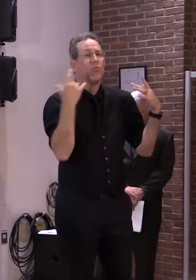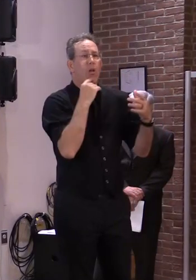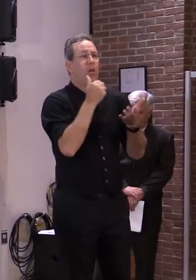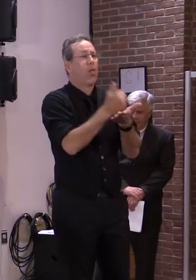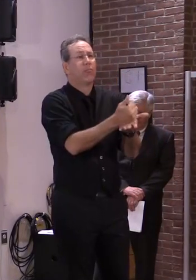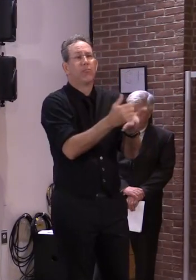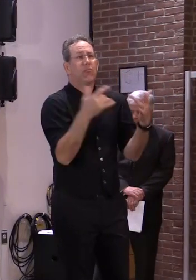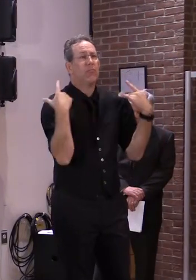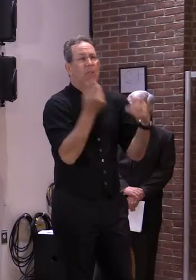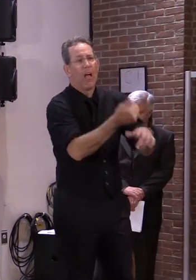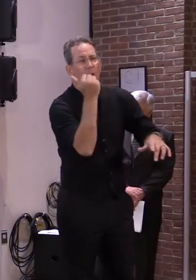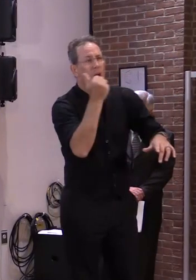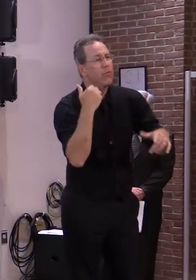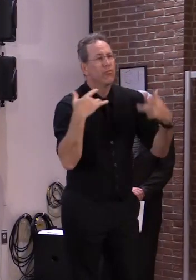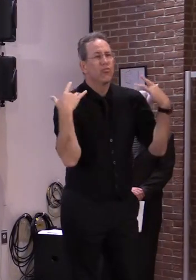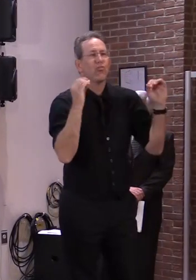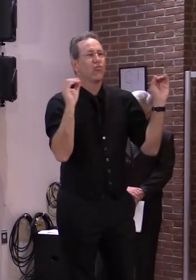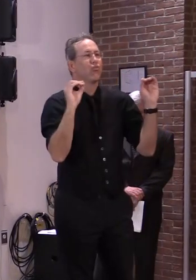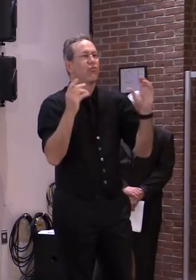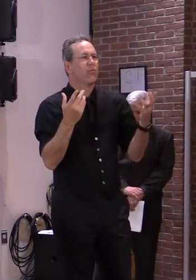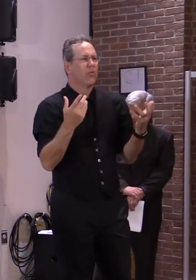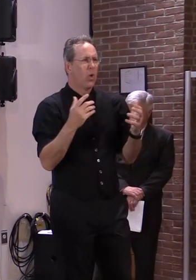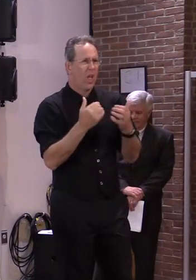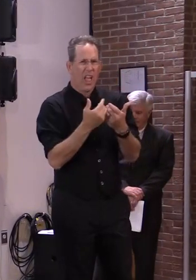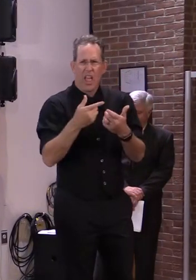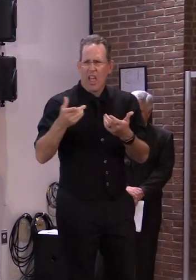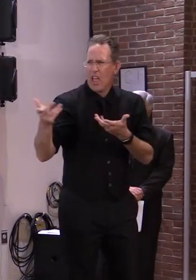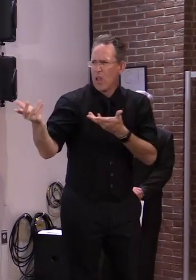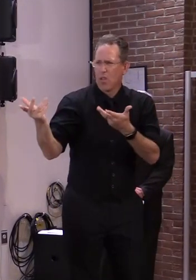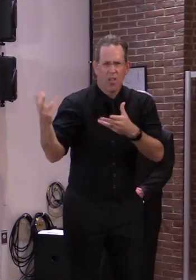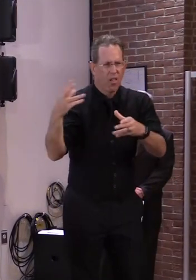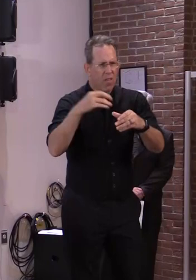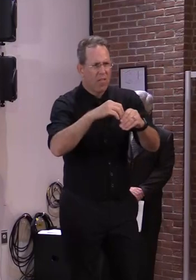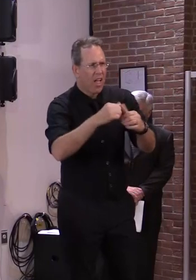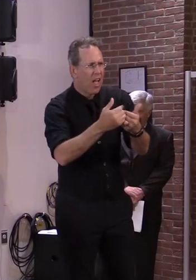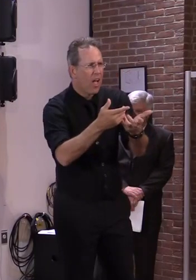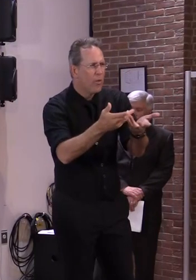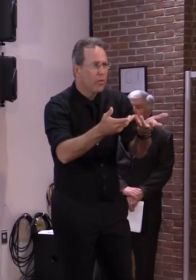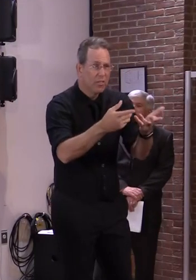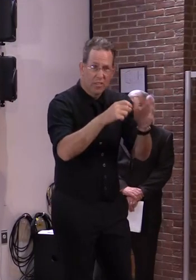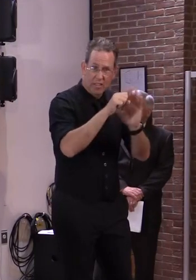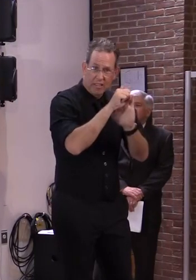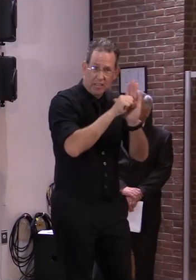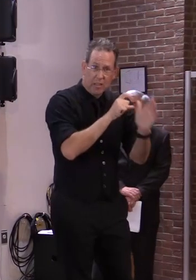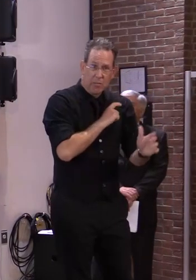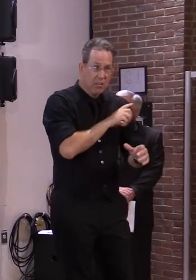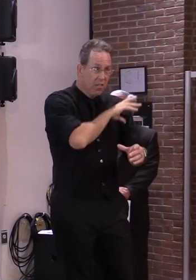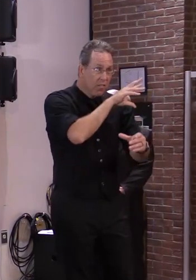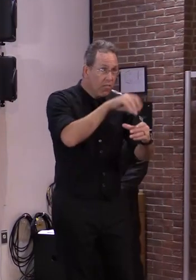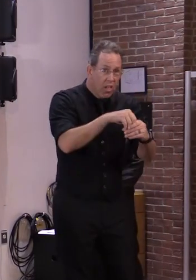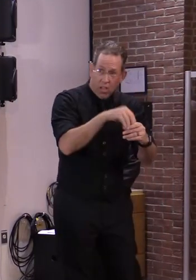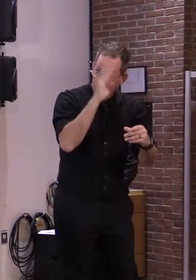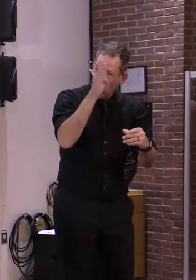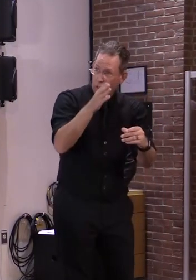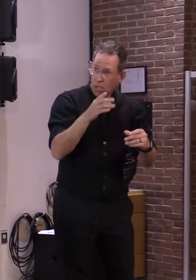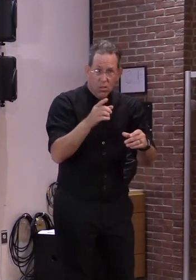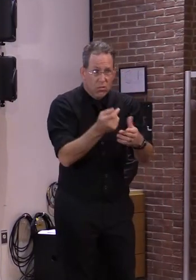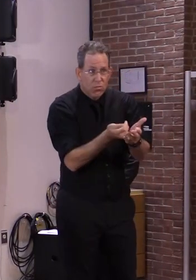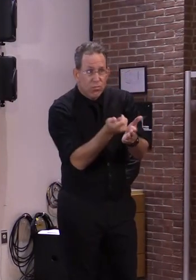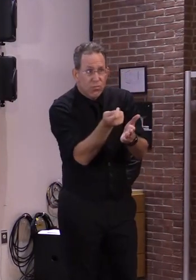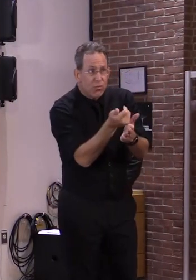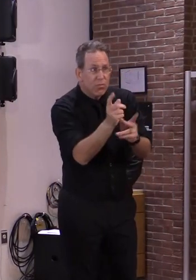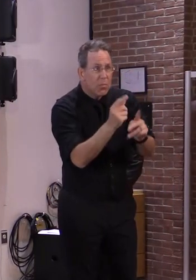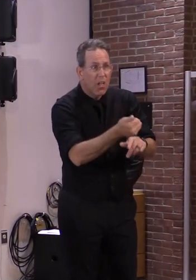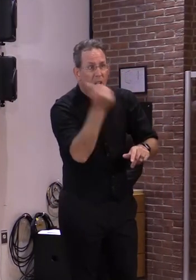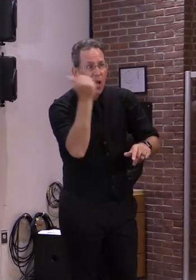and evictions and everything like that. So will the state police be doing any of this eviction enforcement